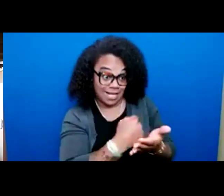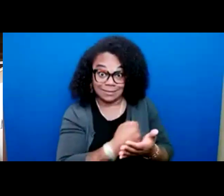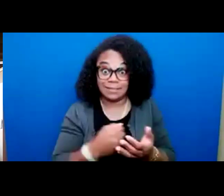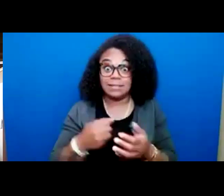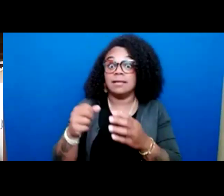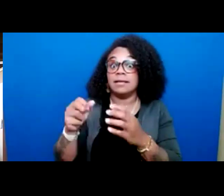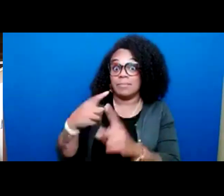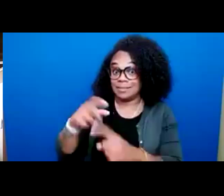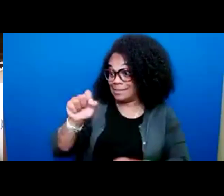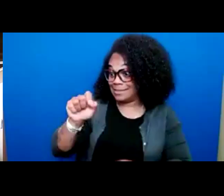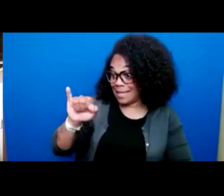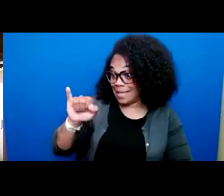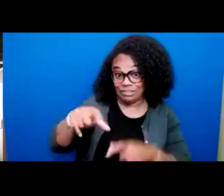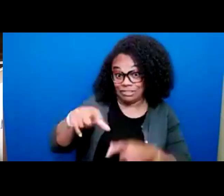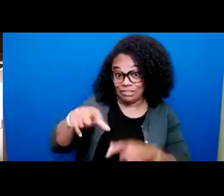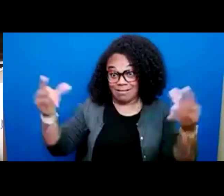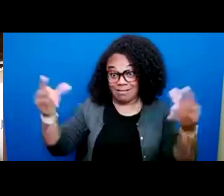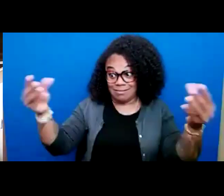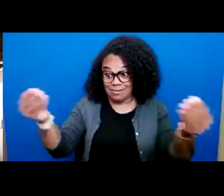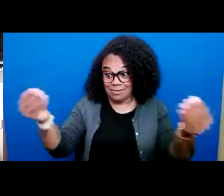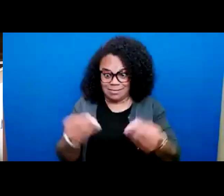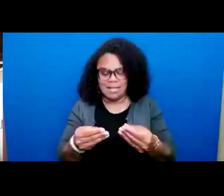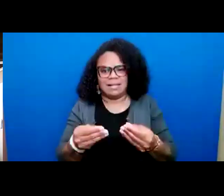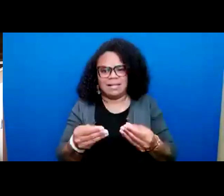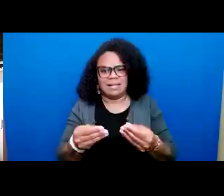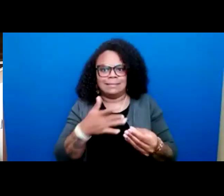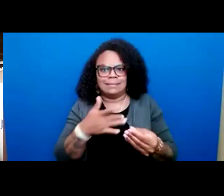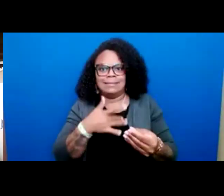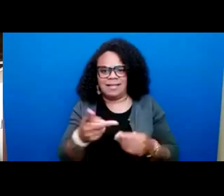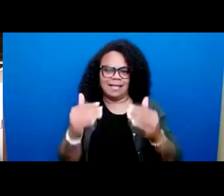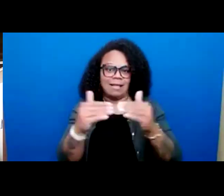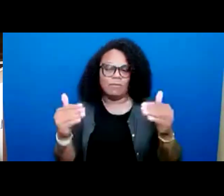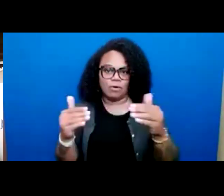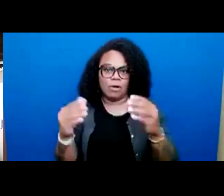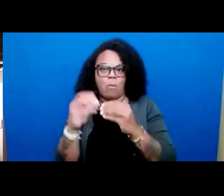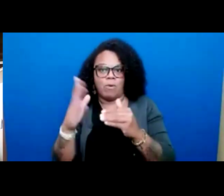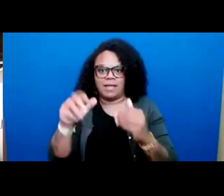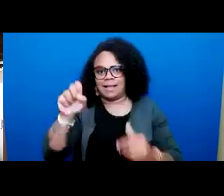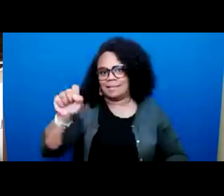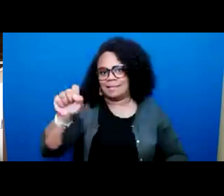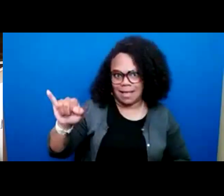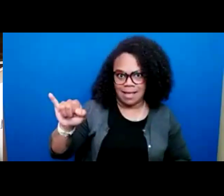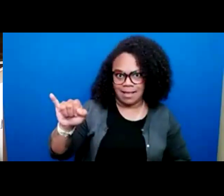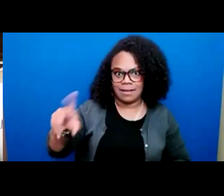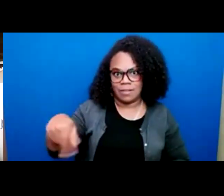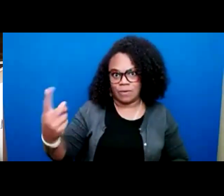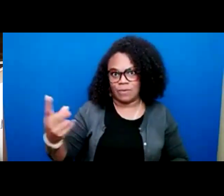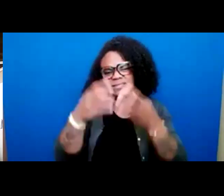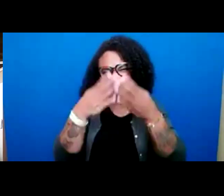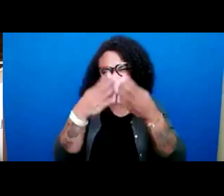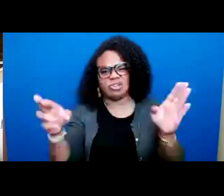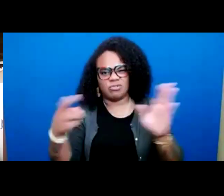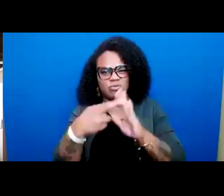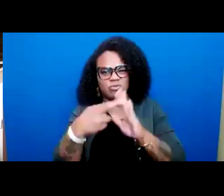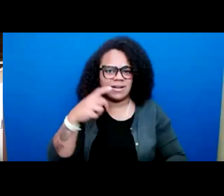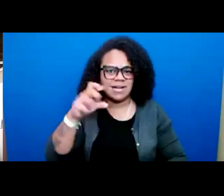SSI together are always more than just the SSI alone. So it's sort of the general rule of SSI